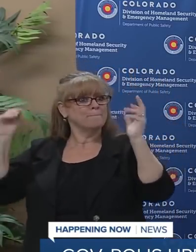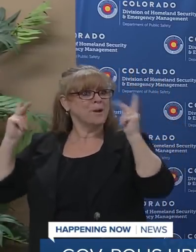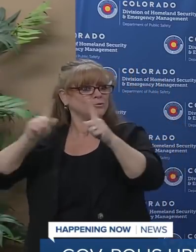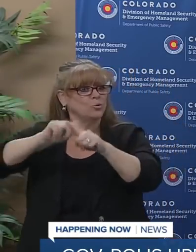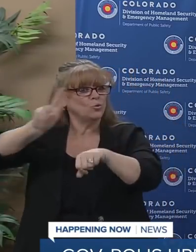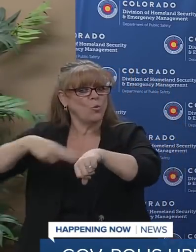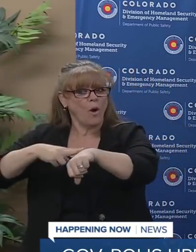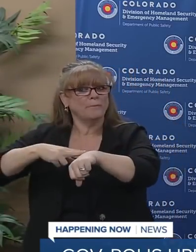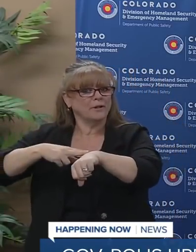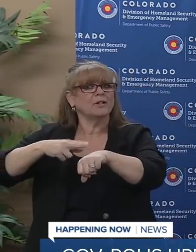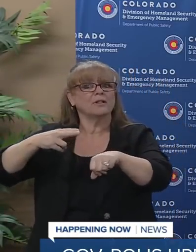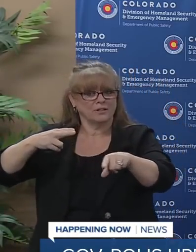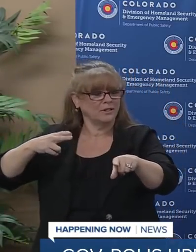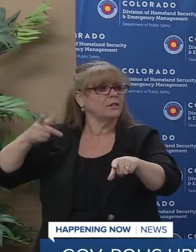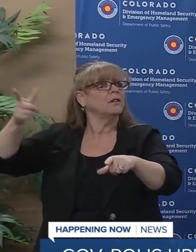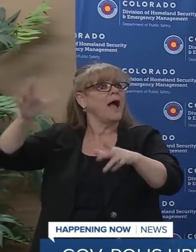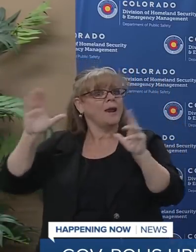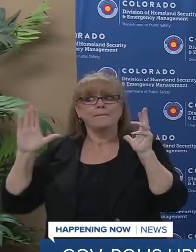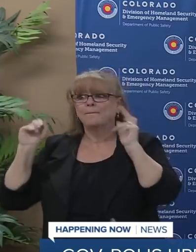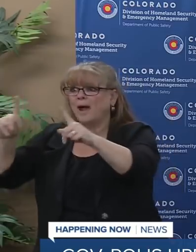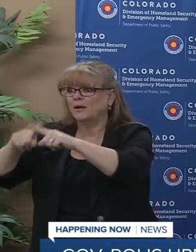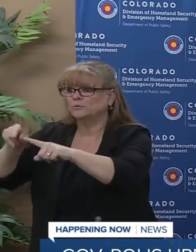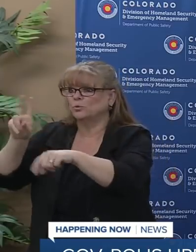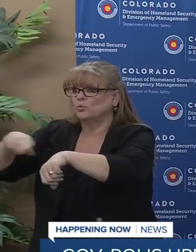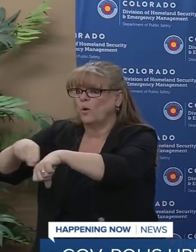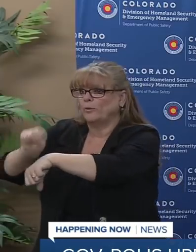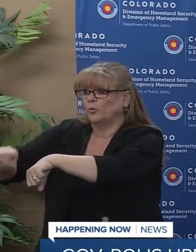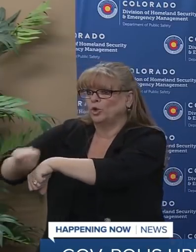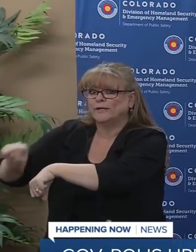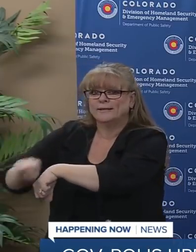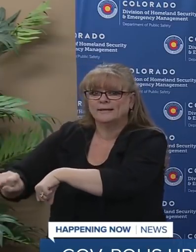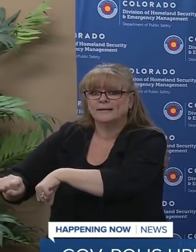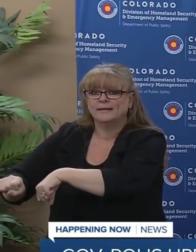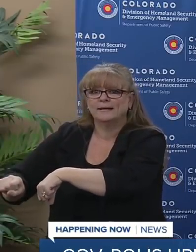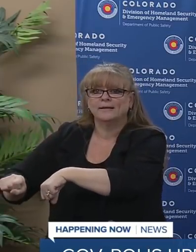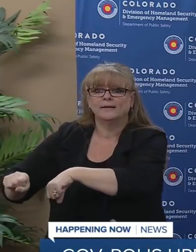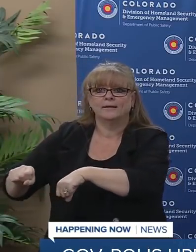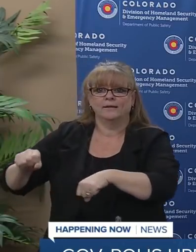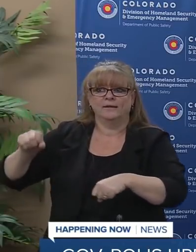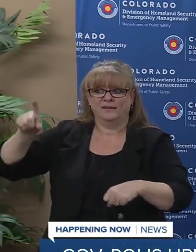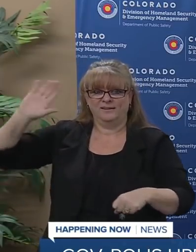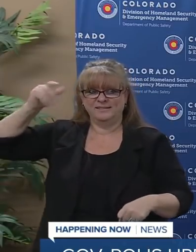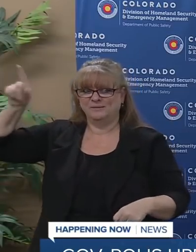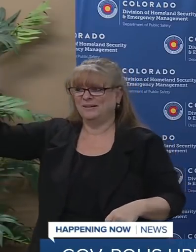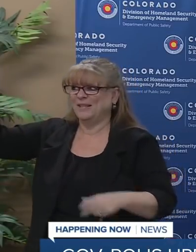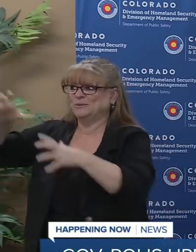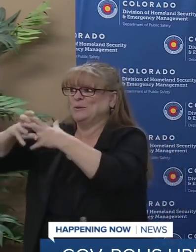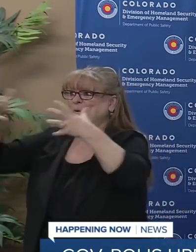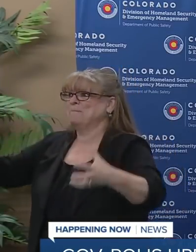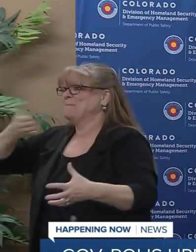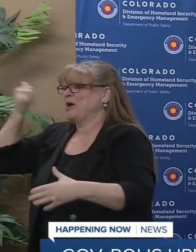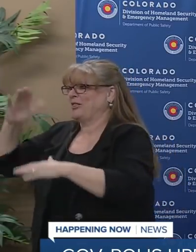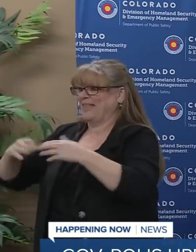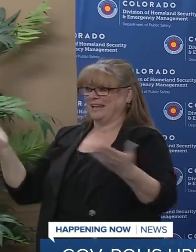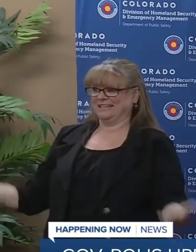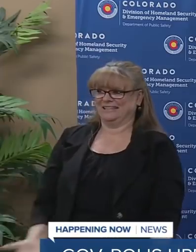to go to work. There's some movement restrictions, but they're much better off than we are, and also less cases and deaths. They already have a